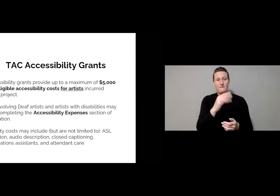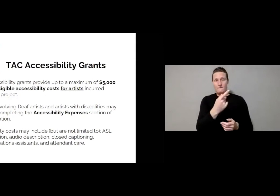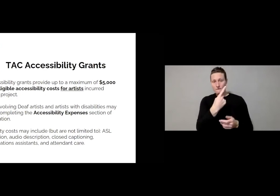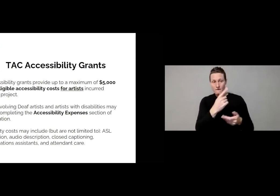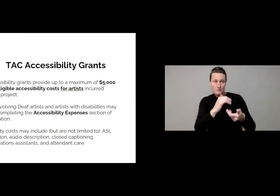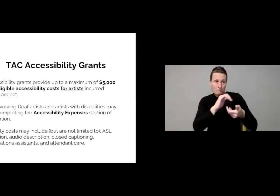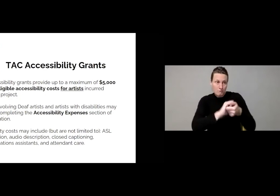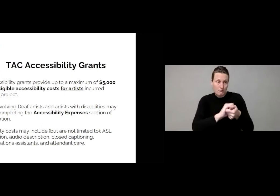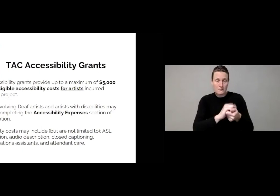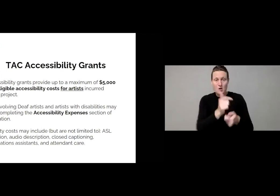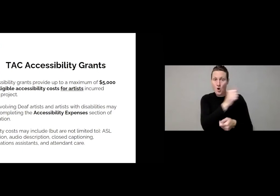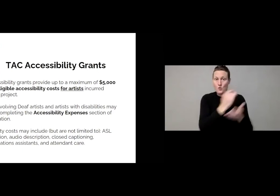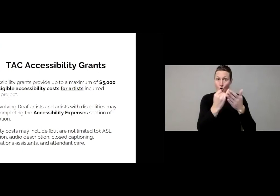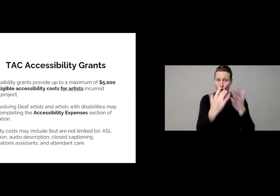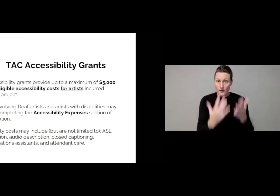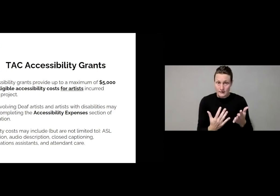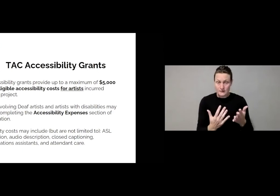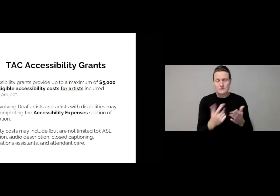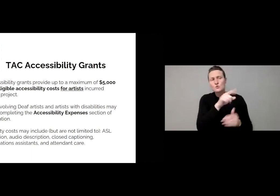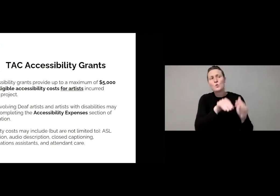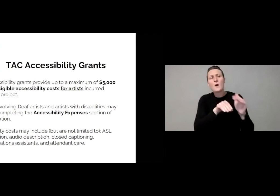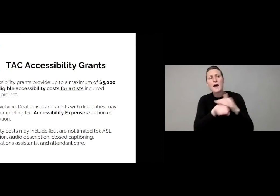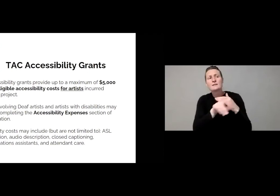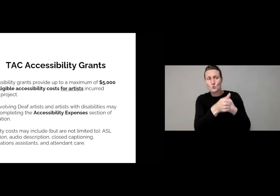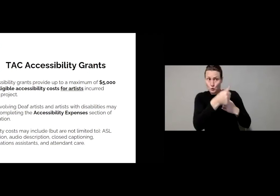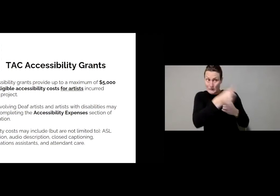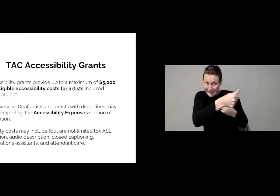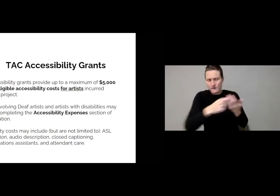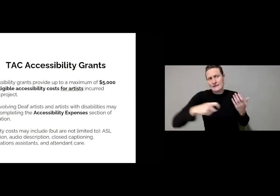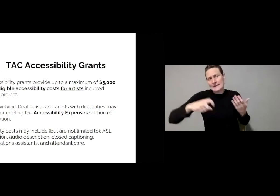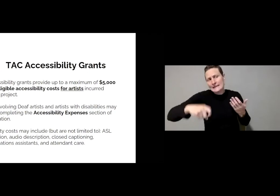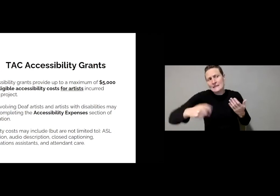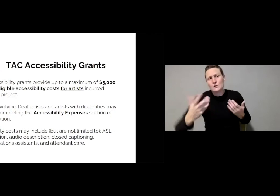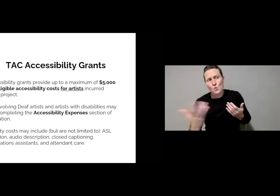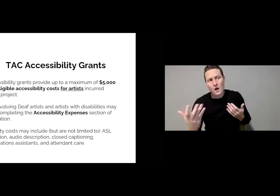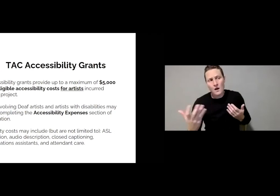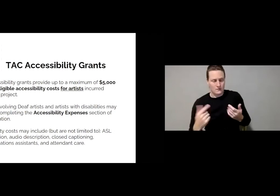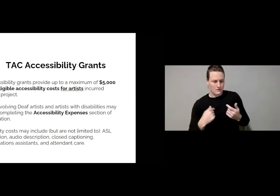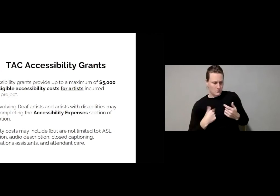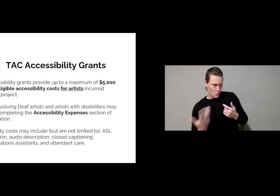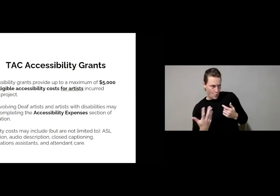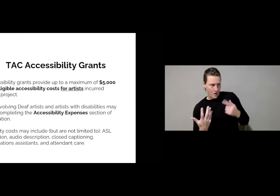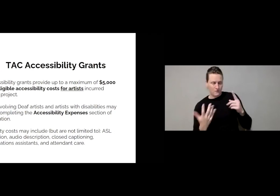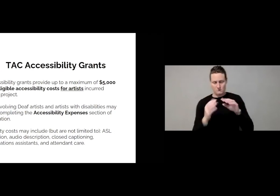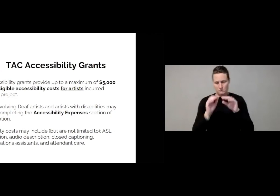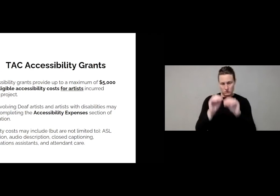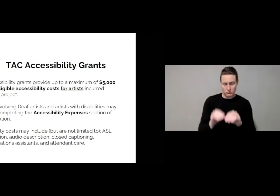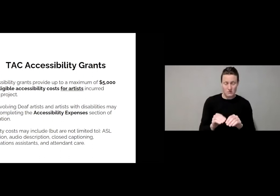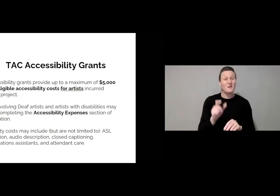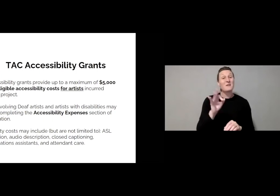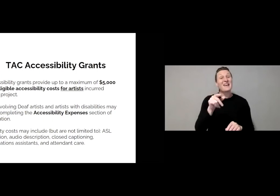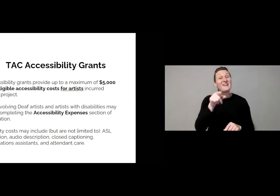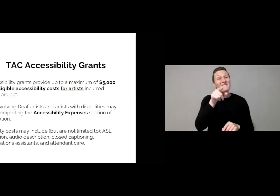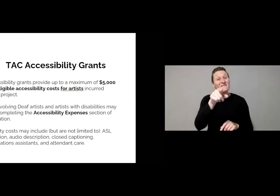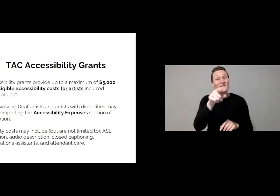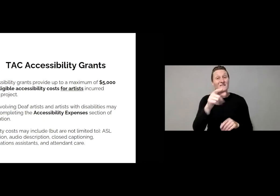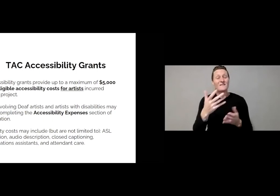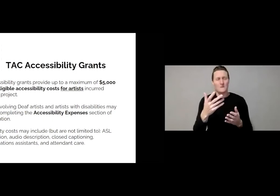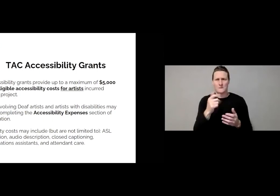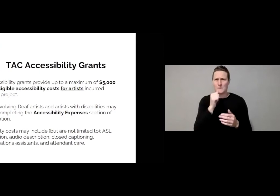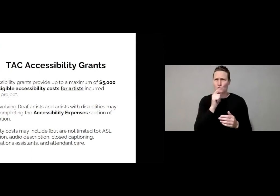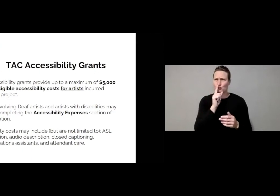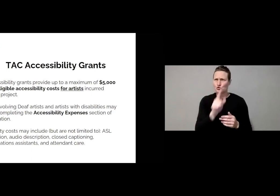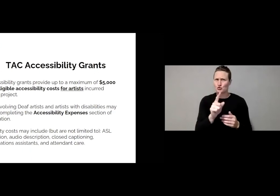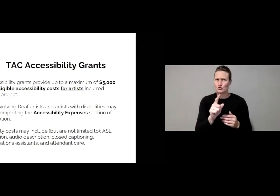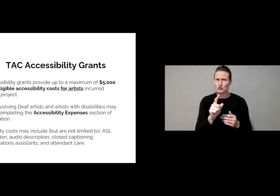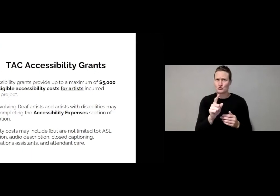questions about, you know, whether things are eligible or not, just let me know. We're very open to whatever those access needs might be,